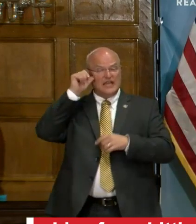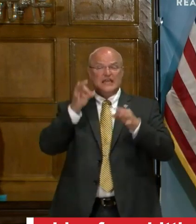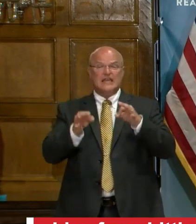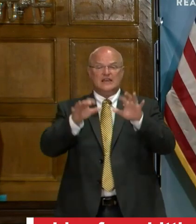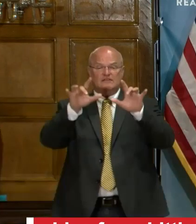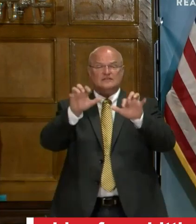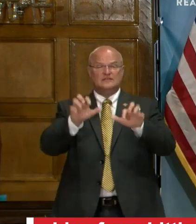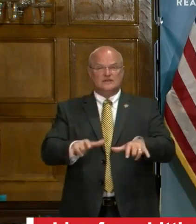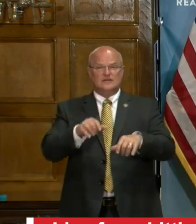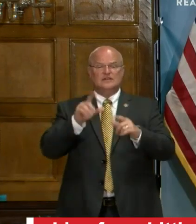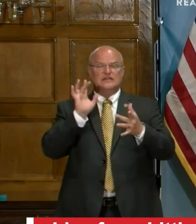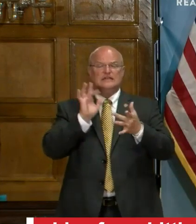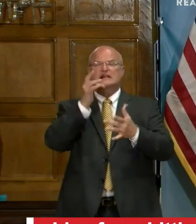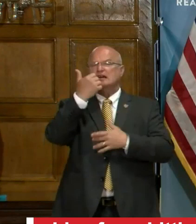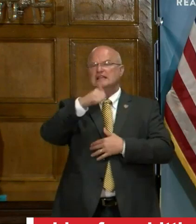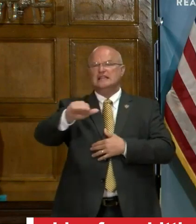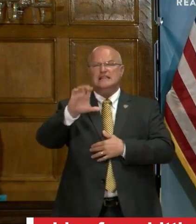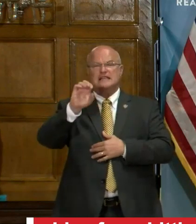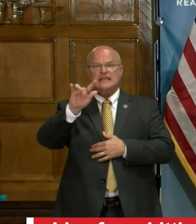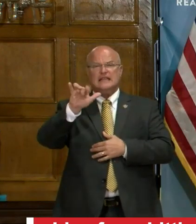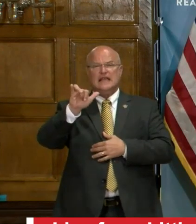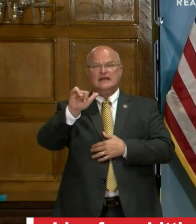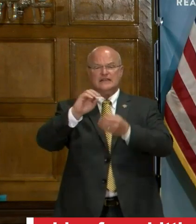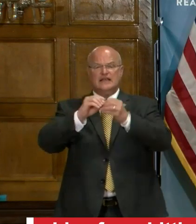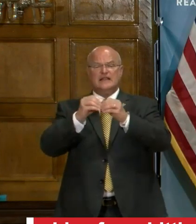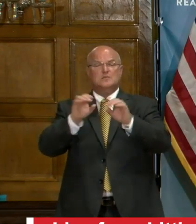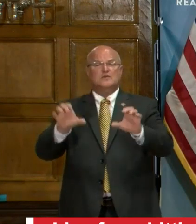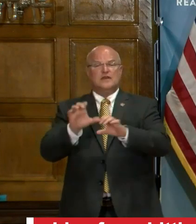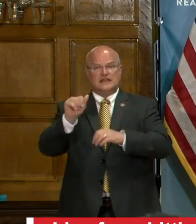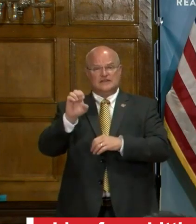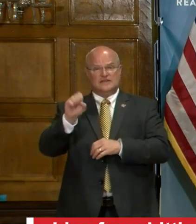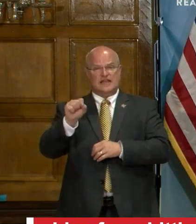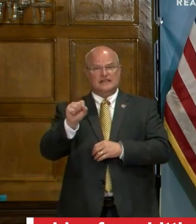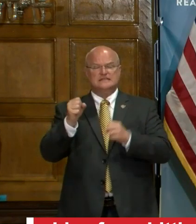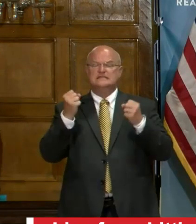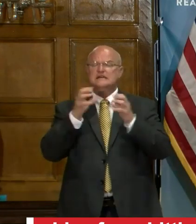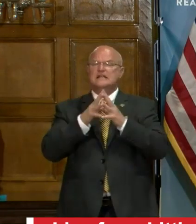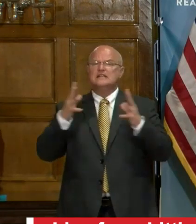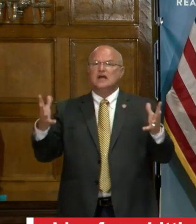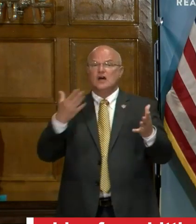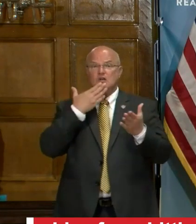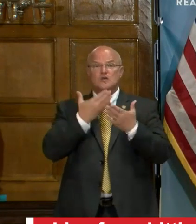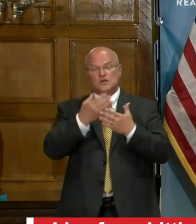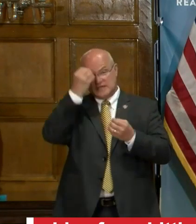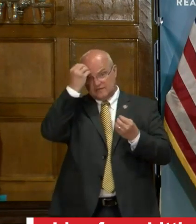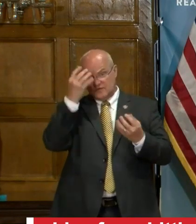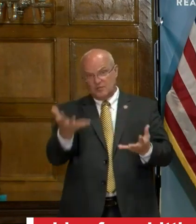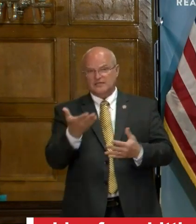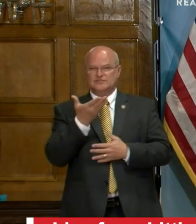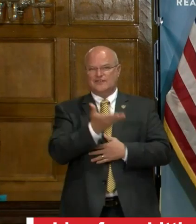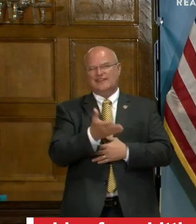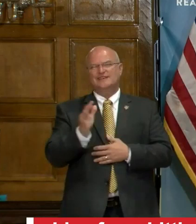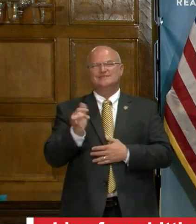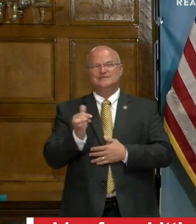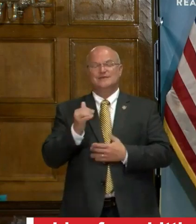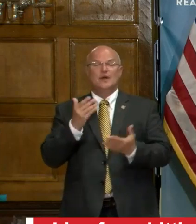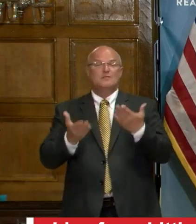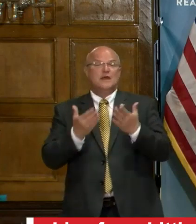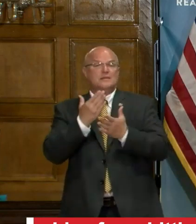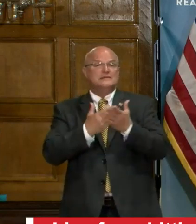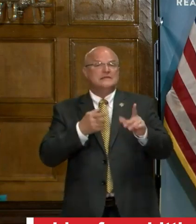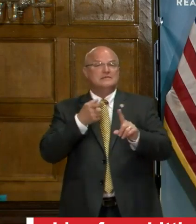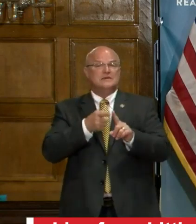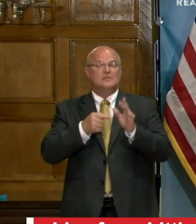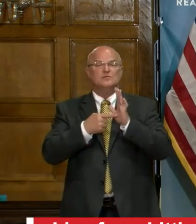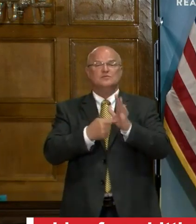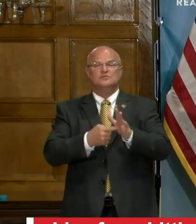you go on that, you can click on any county and you'll get the number of active cases. There's a lot of very useful information there. Maybe at some point